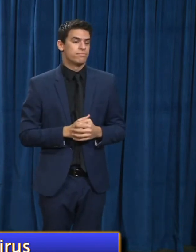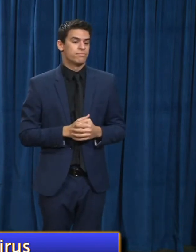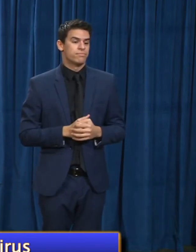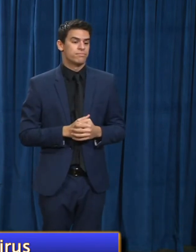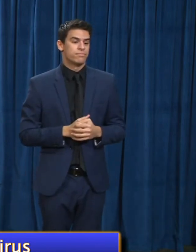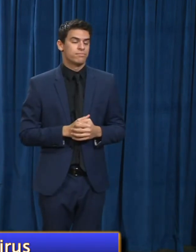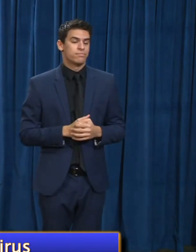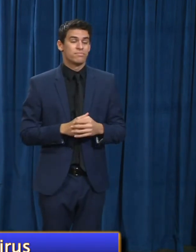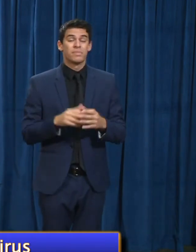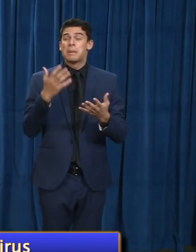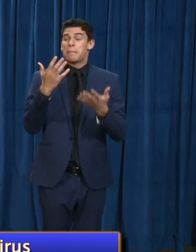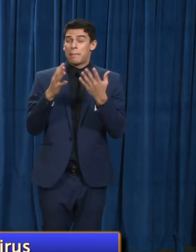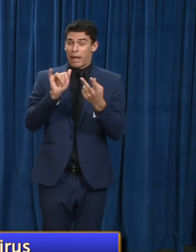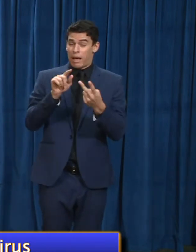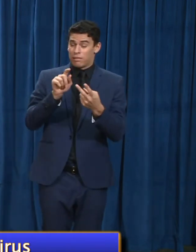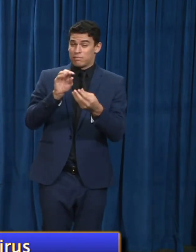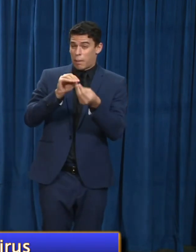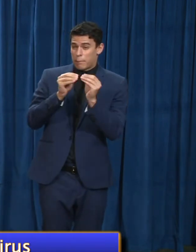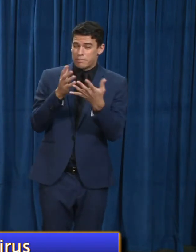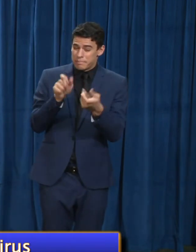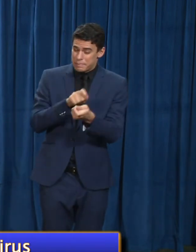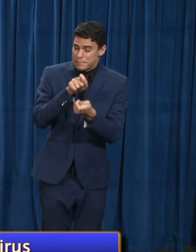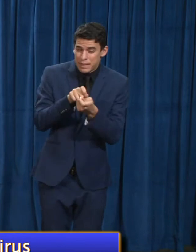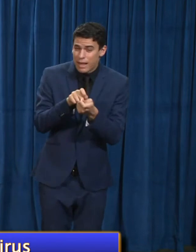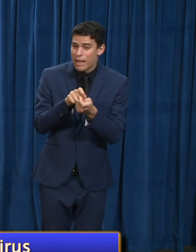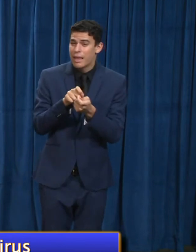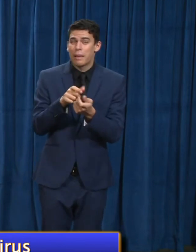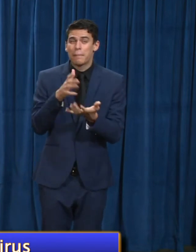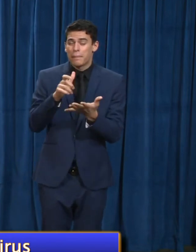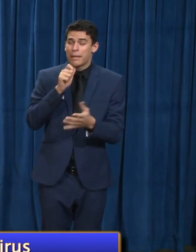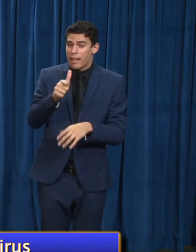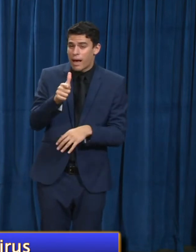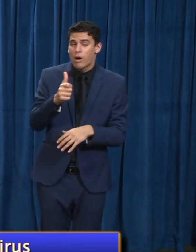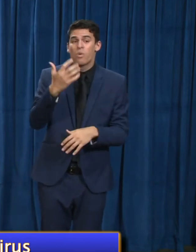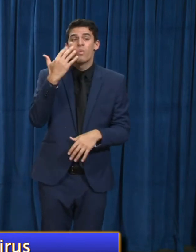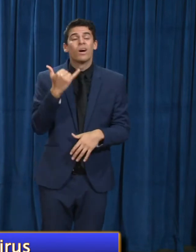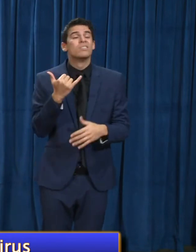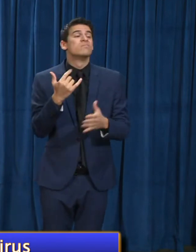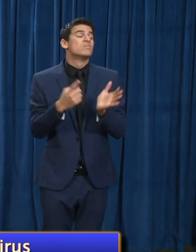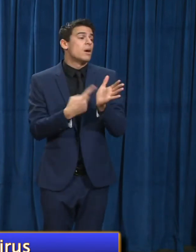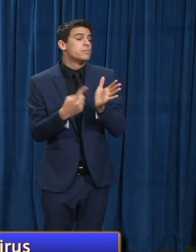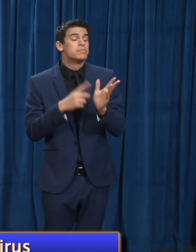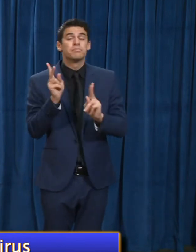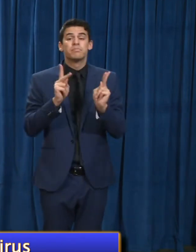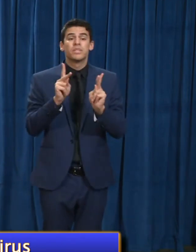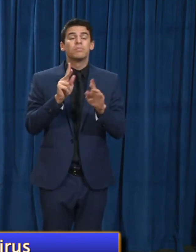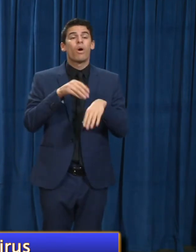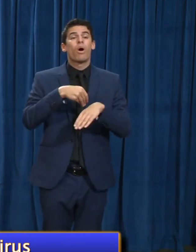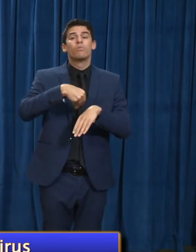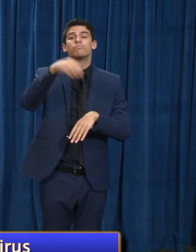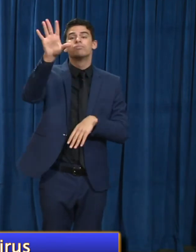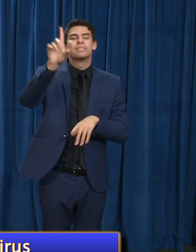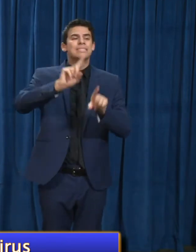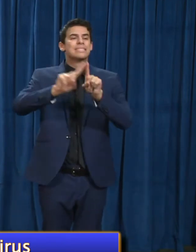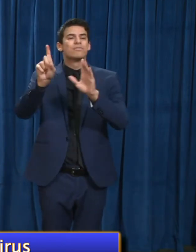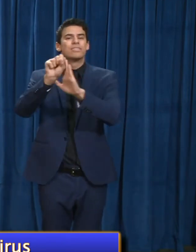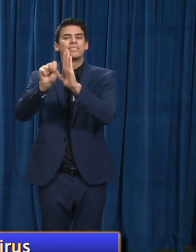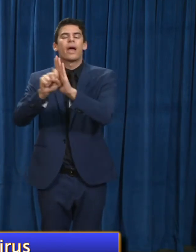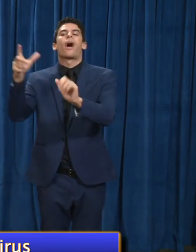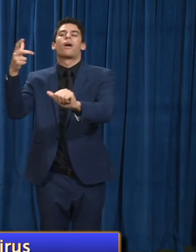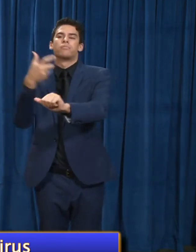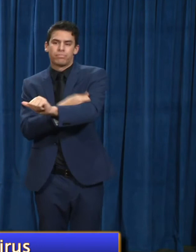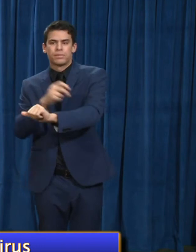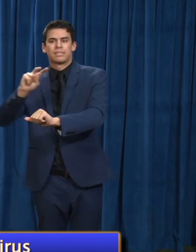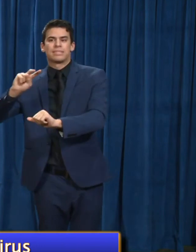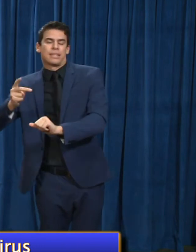not exactly that, because if someone got a second dose in another state, we may not have that information yet, but the number is